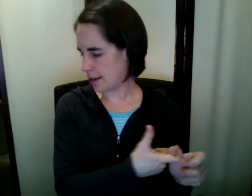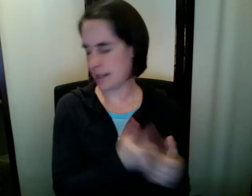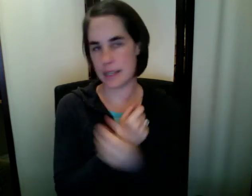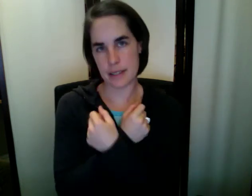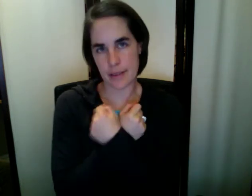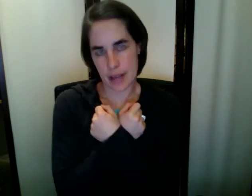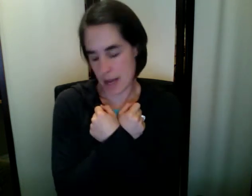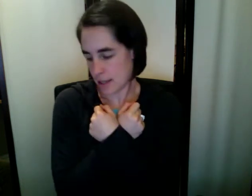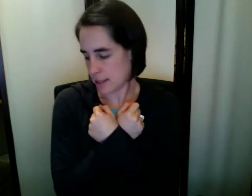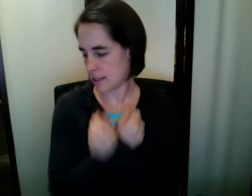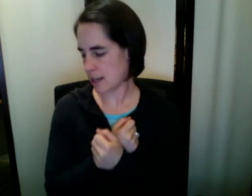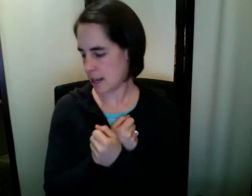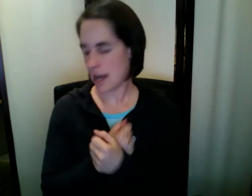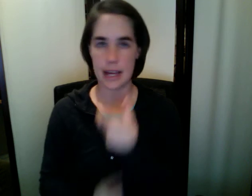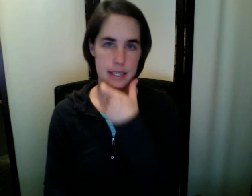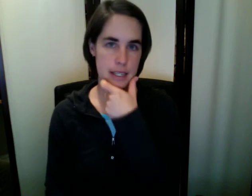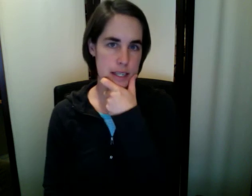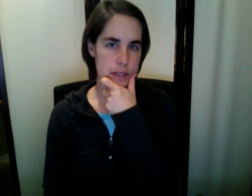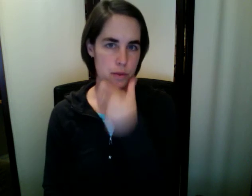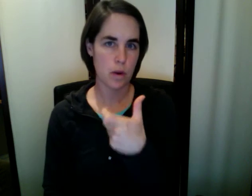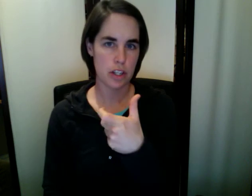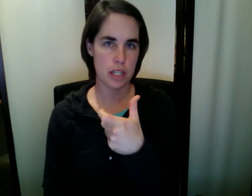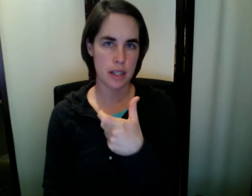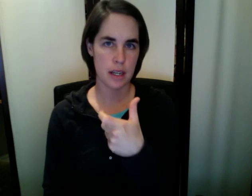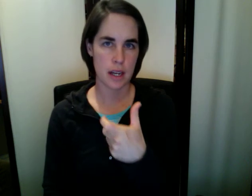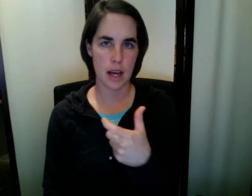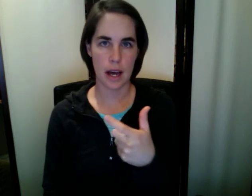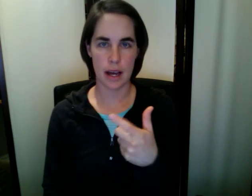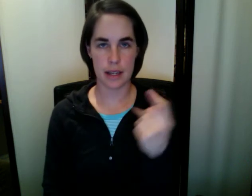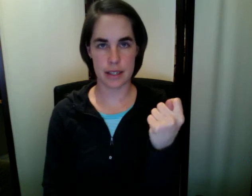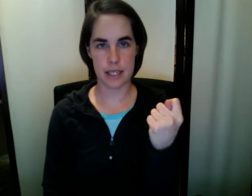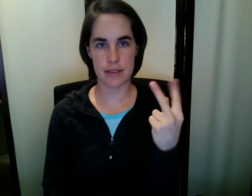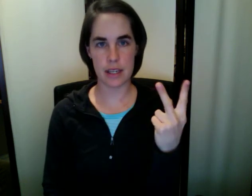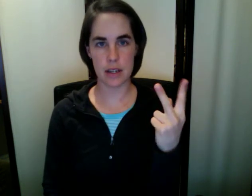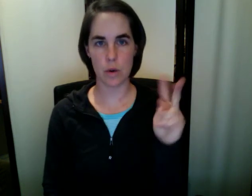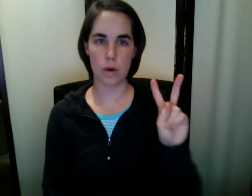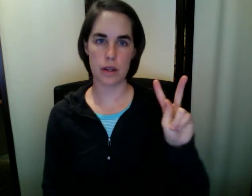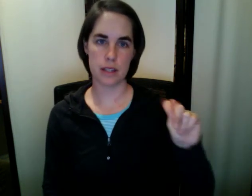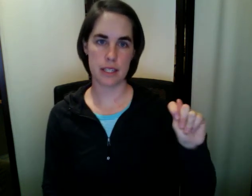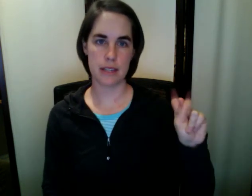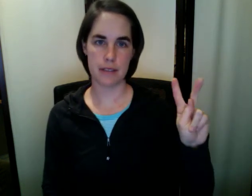He's giving hugs. And he's watching TV or TV.